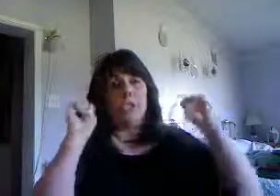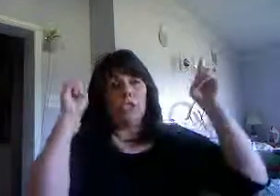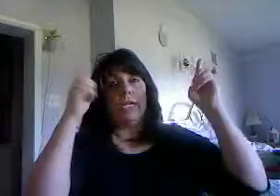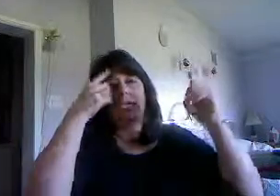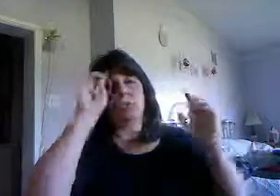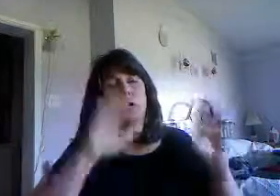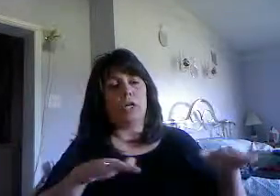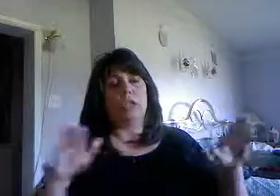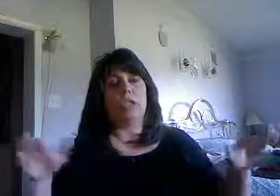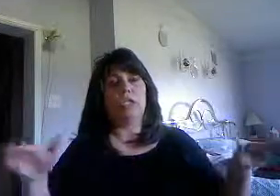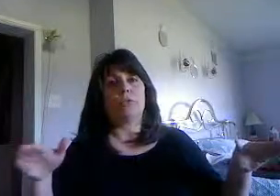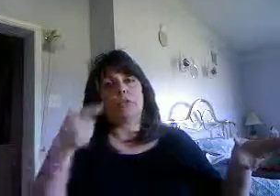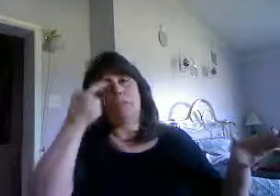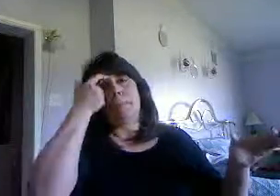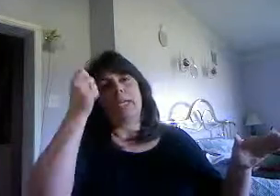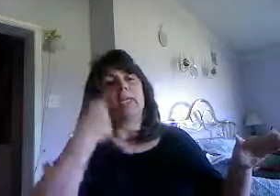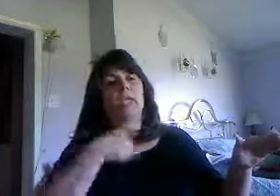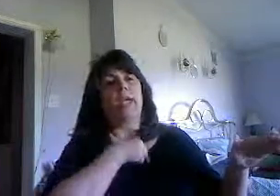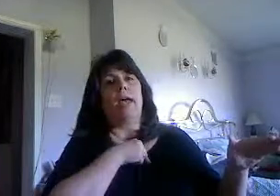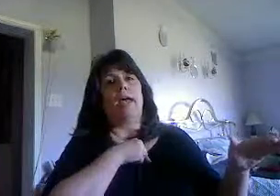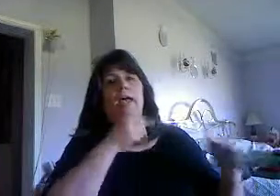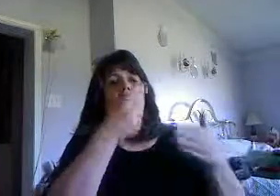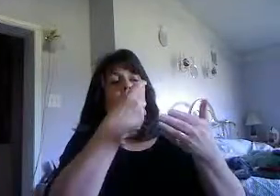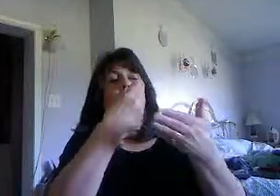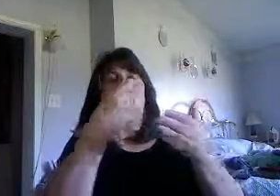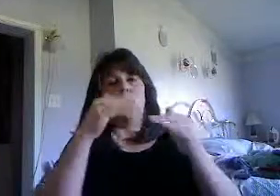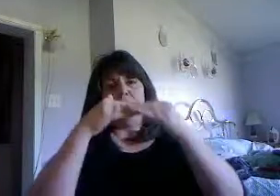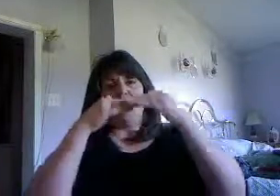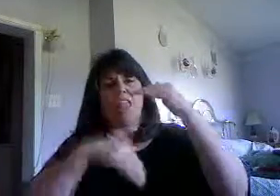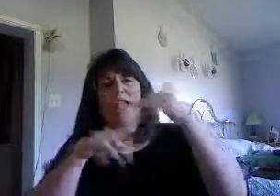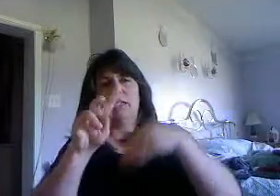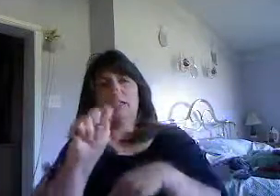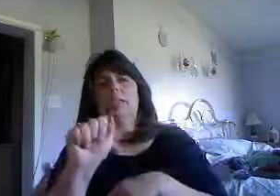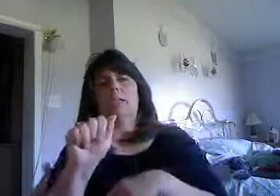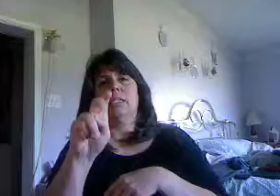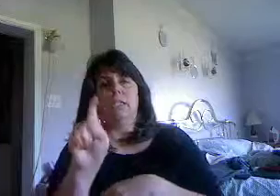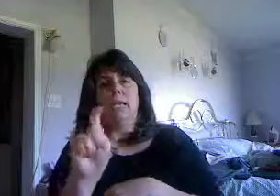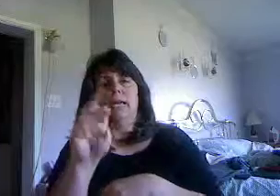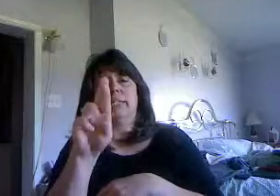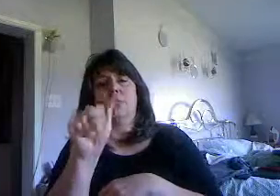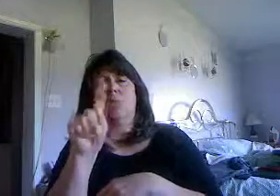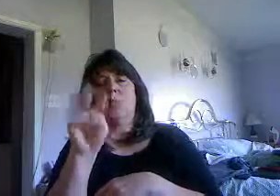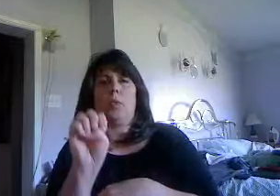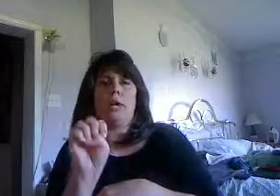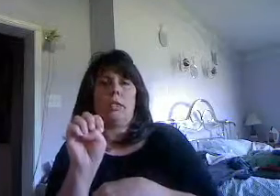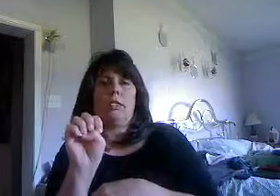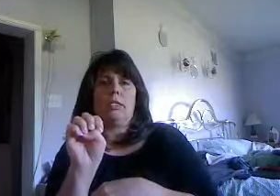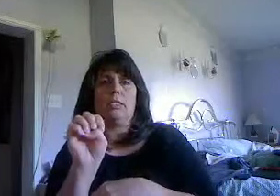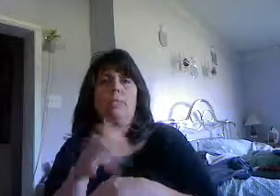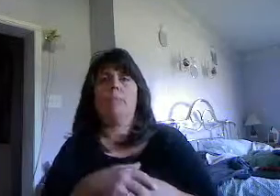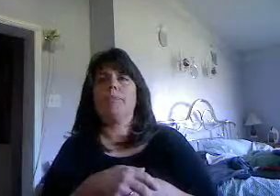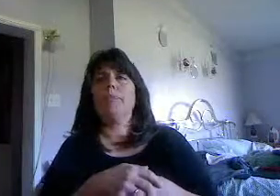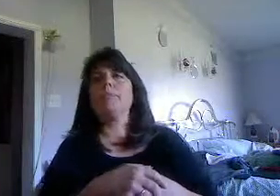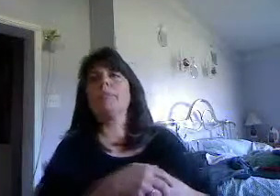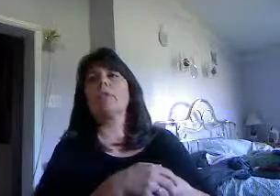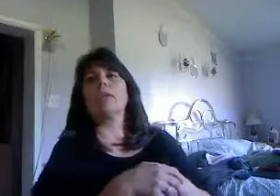One countervailing trend has been the growth of the service sector. In the last decade, 9 of every 10